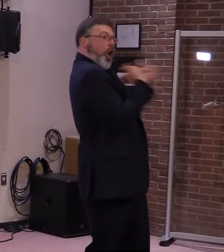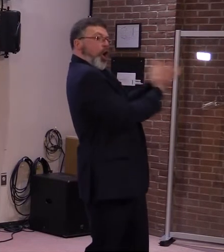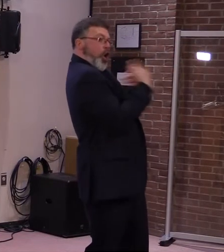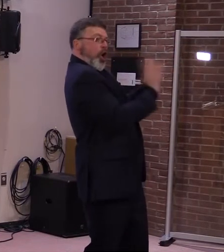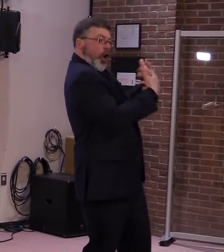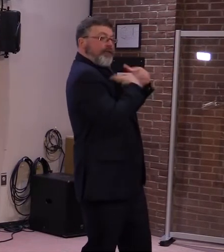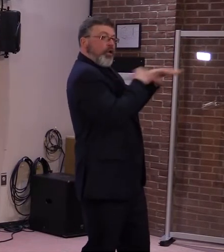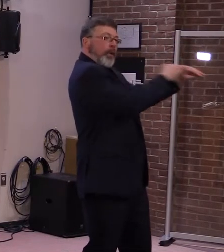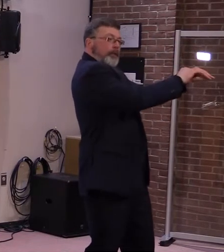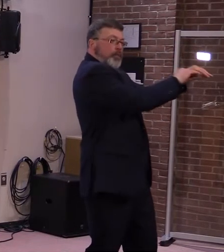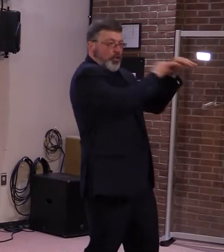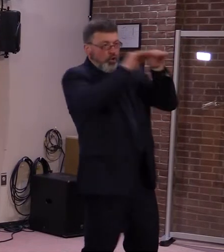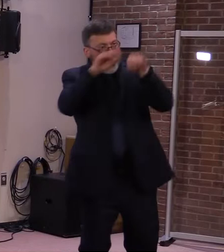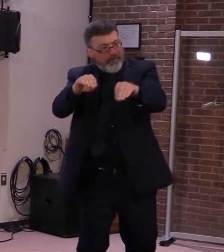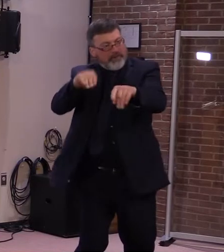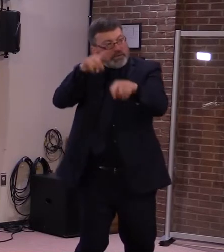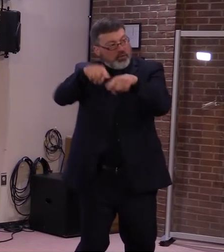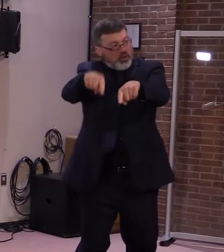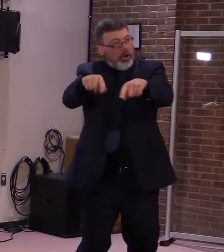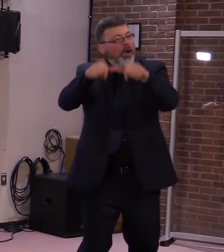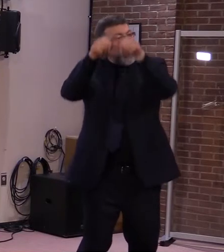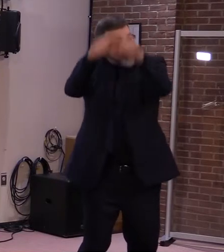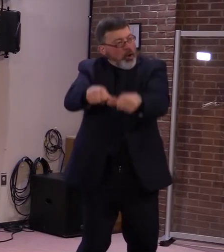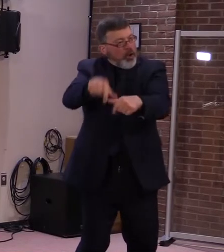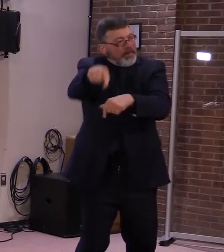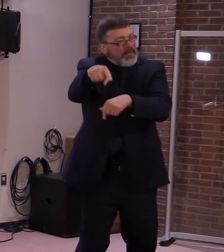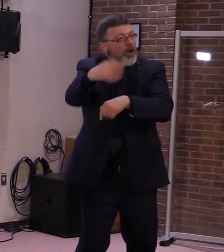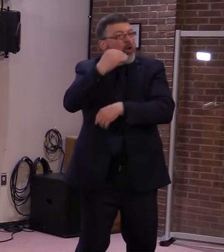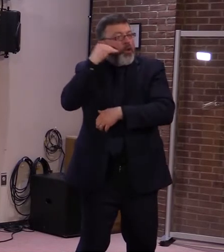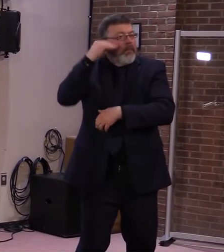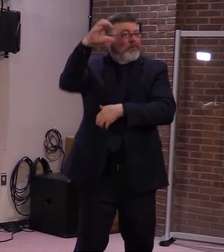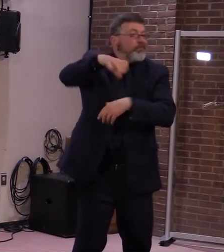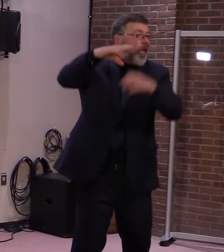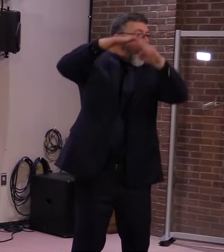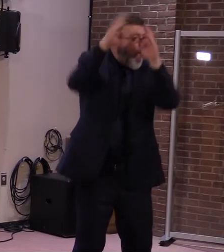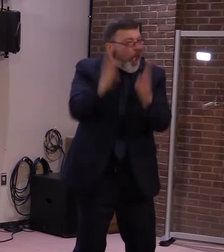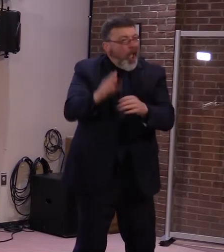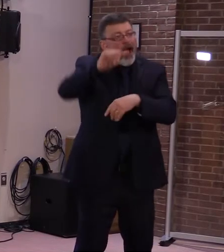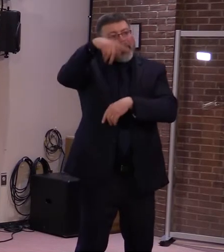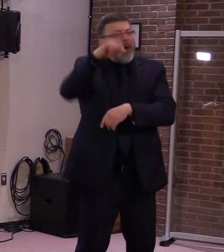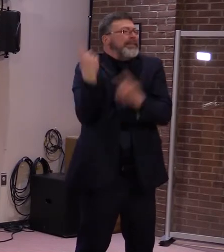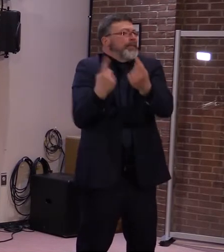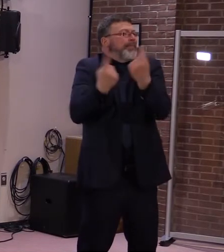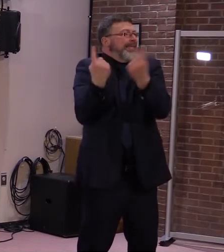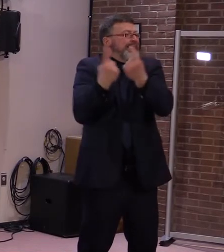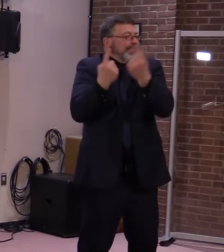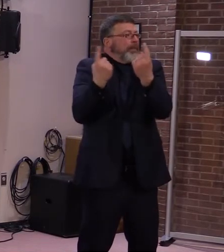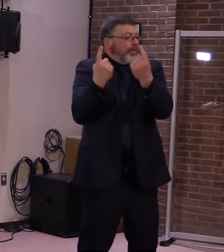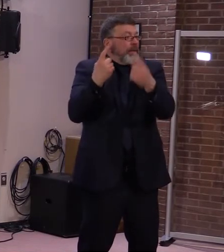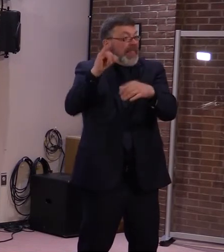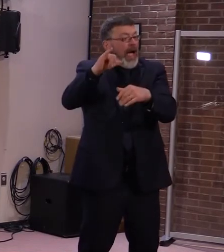the number of available units through what the governor has proposed as a longer-term housing plan.